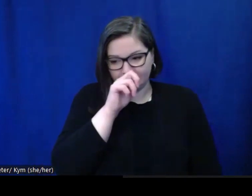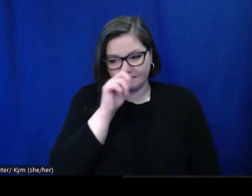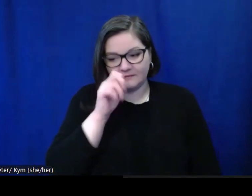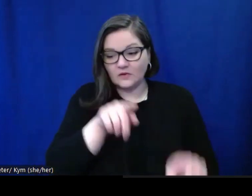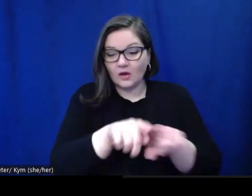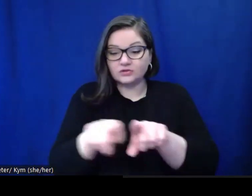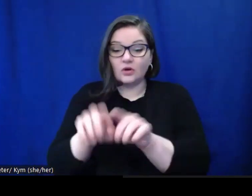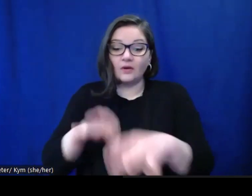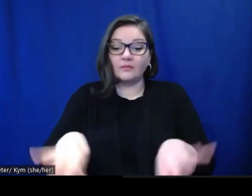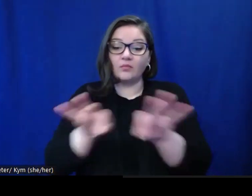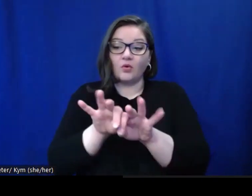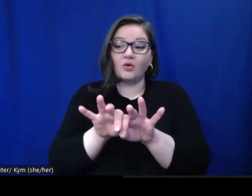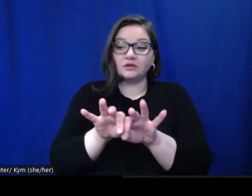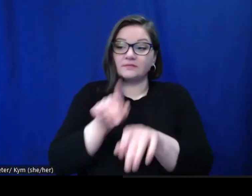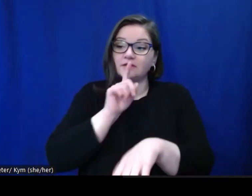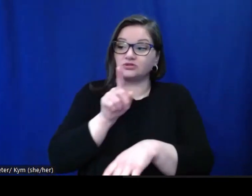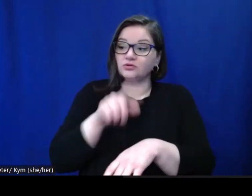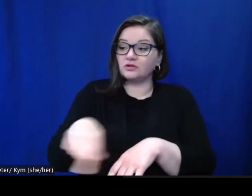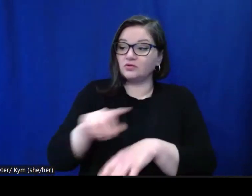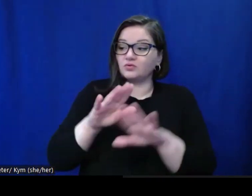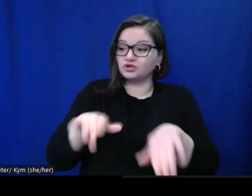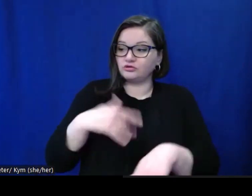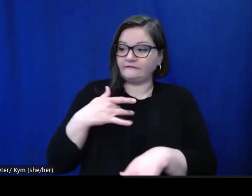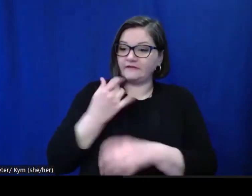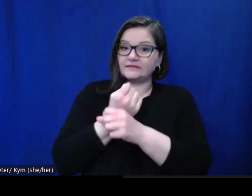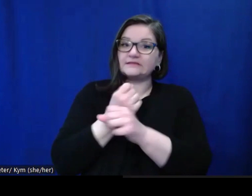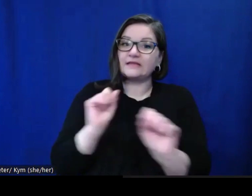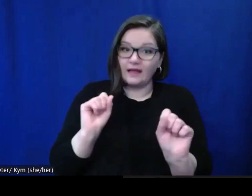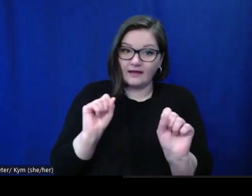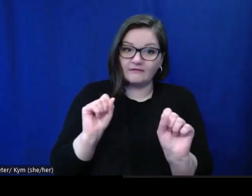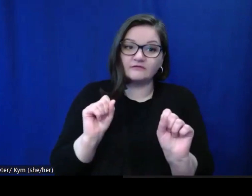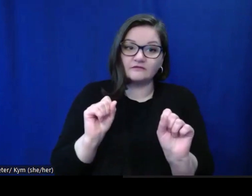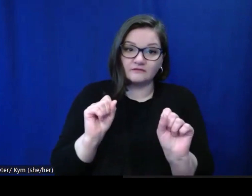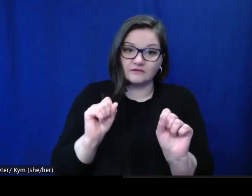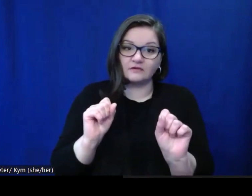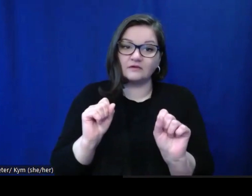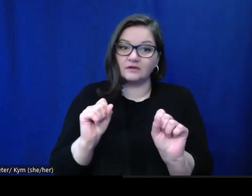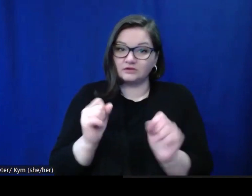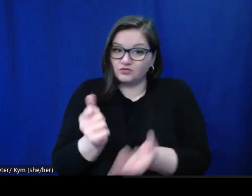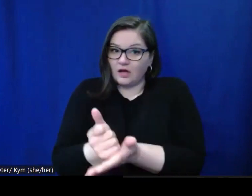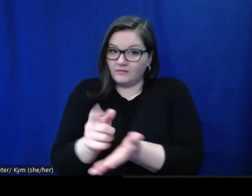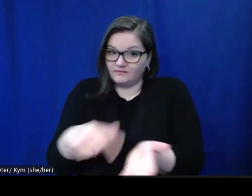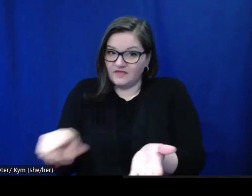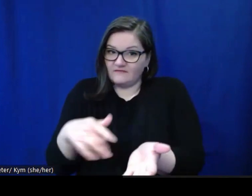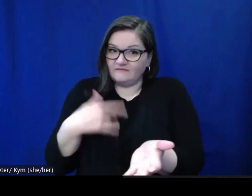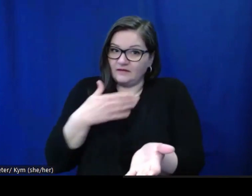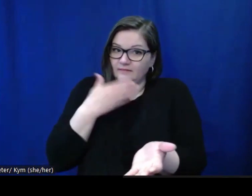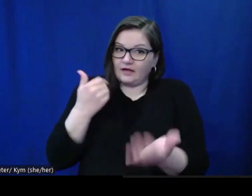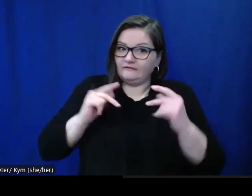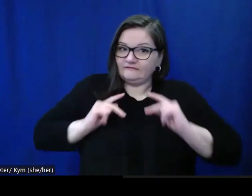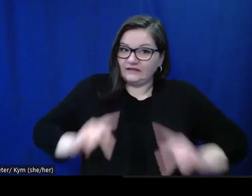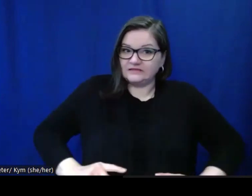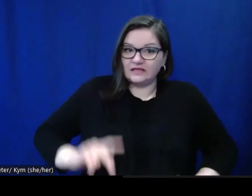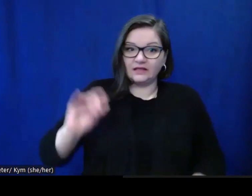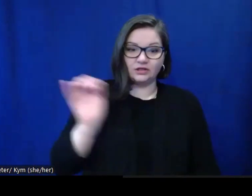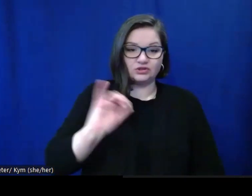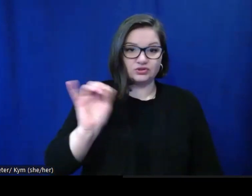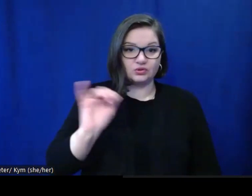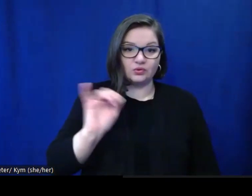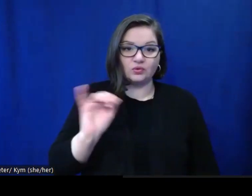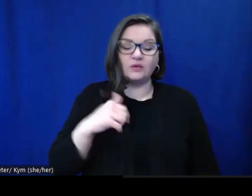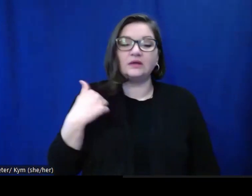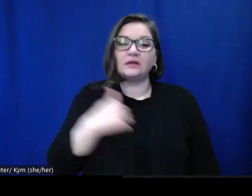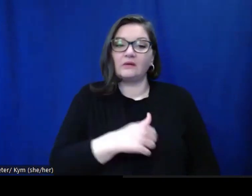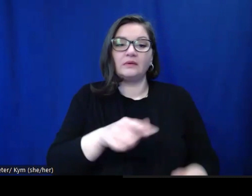that children feel safe and to help them feel better physically. And we are also going to be